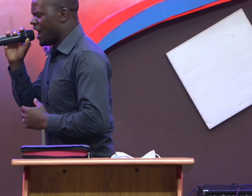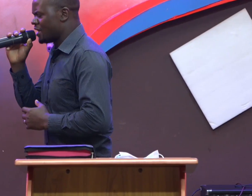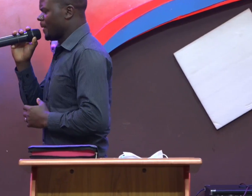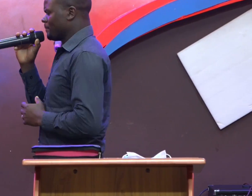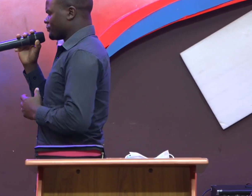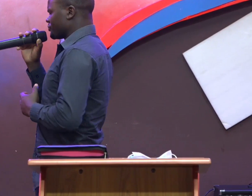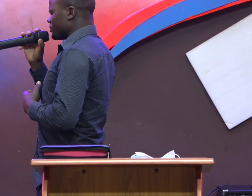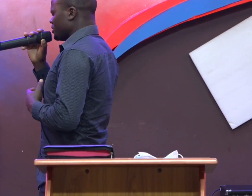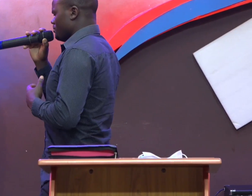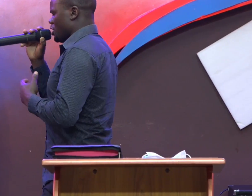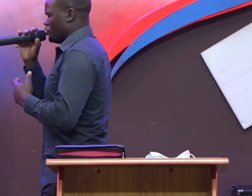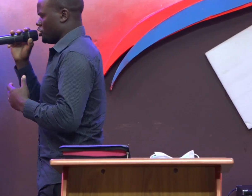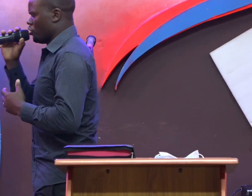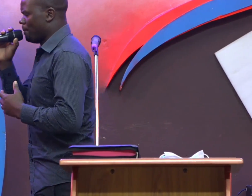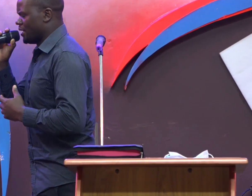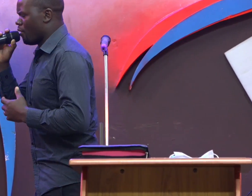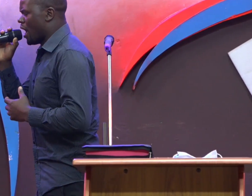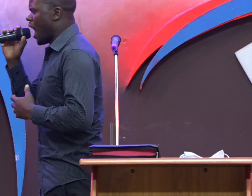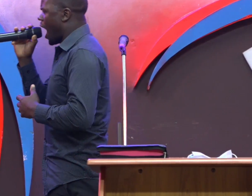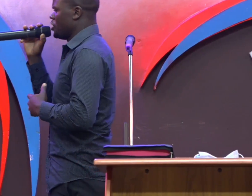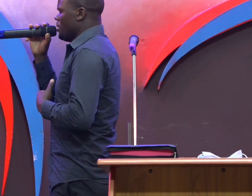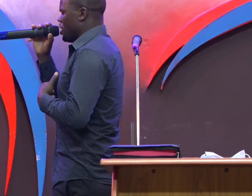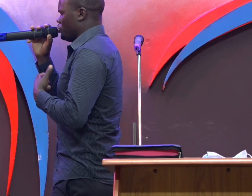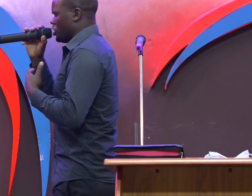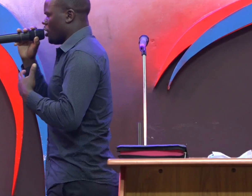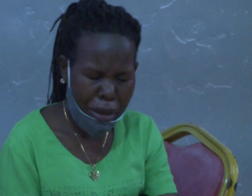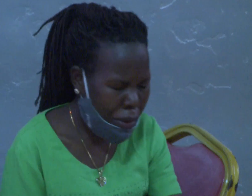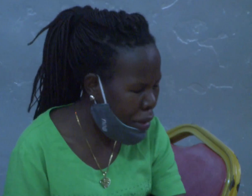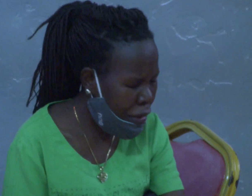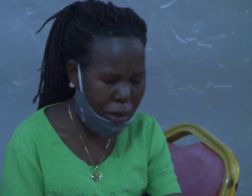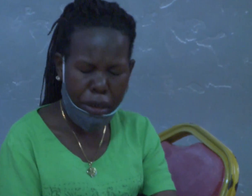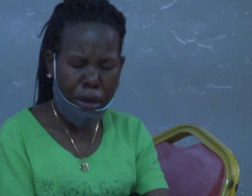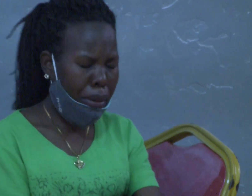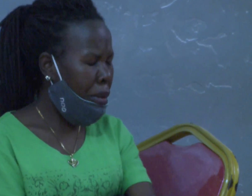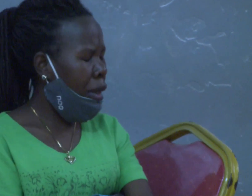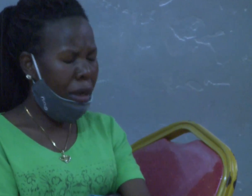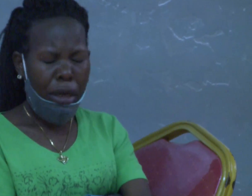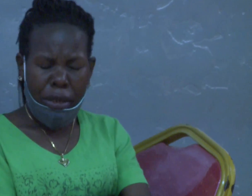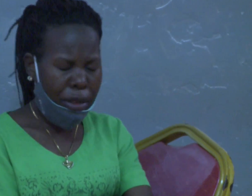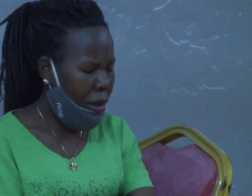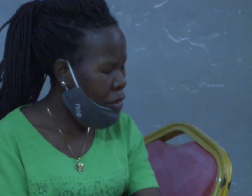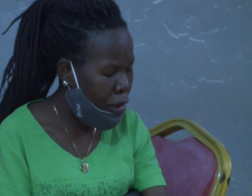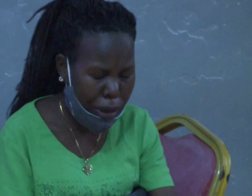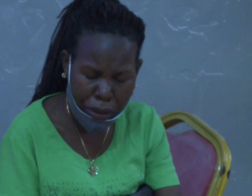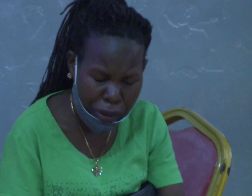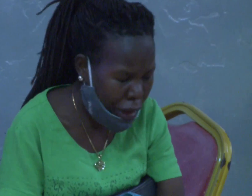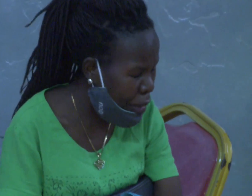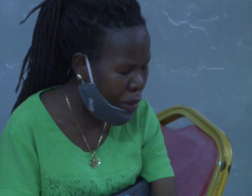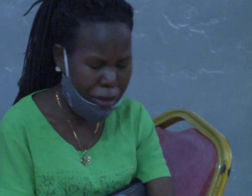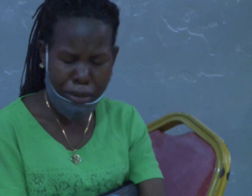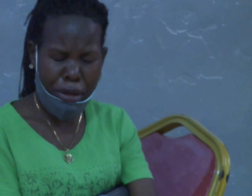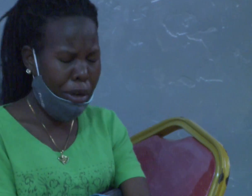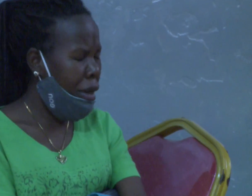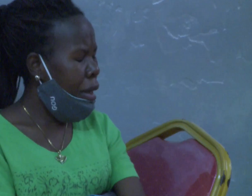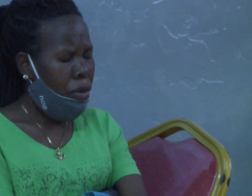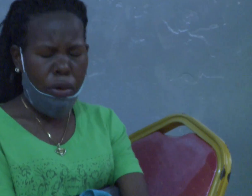heaven and earth. May you reopen our eyes. May you reopen, heavenly King of glory. You refill us again. You